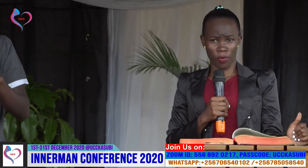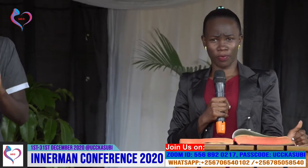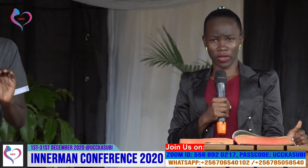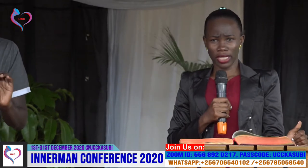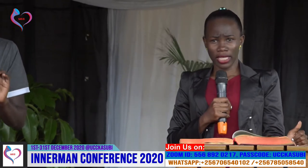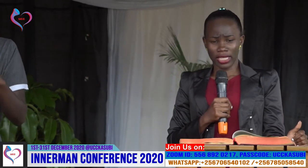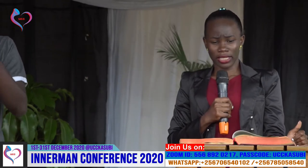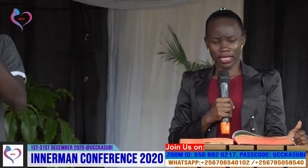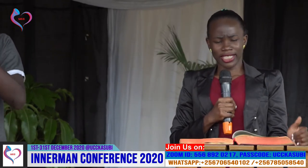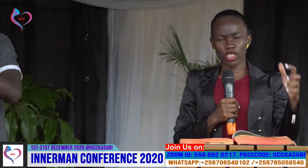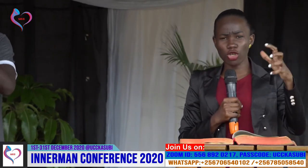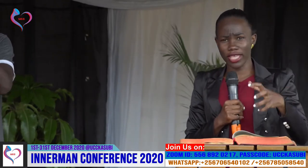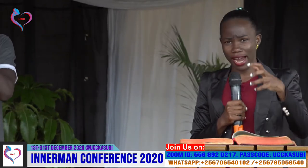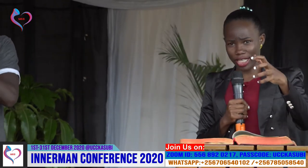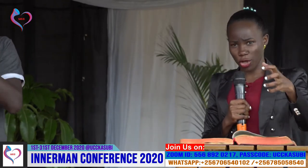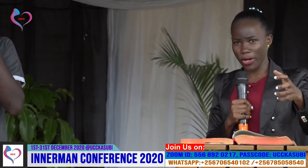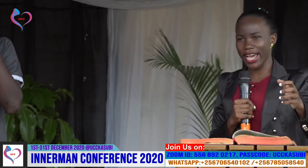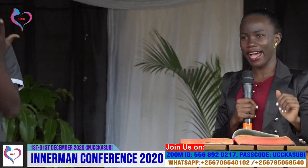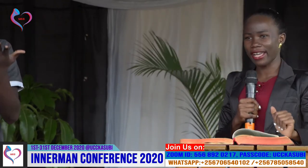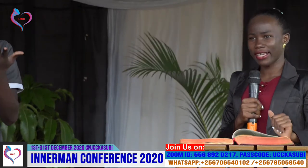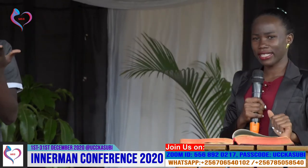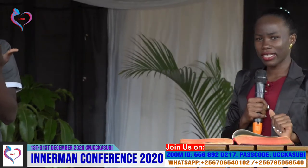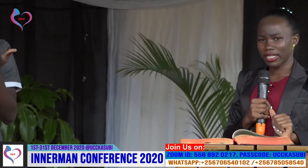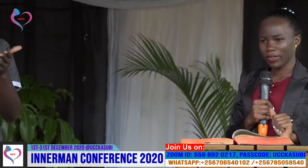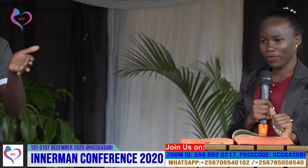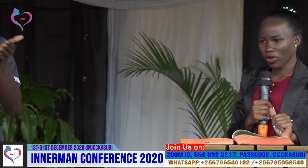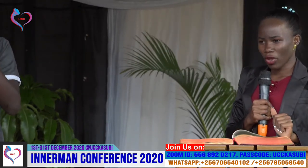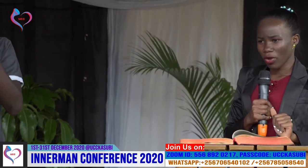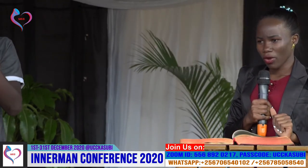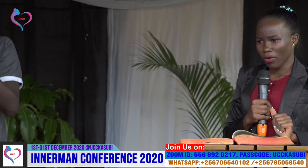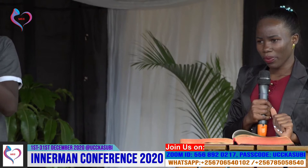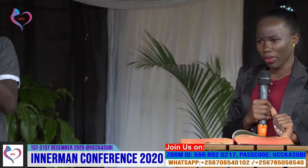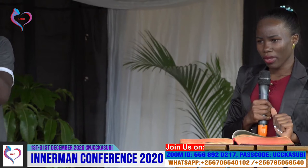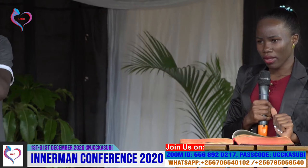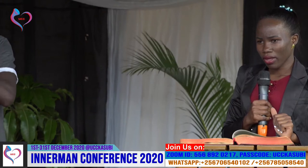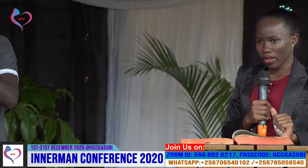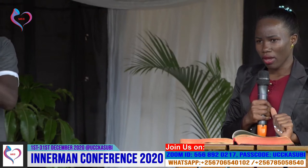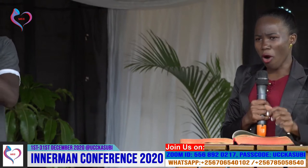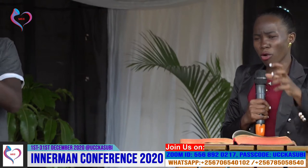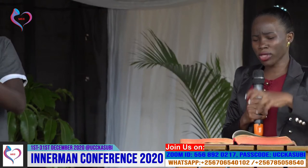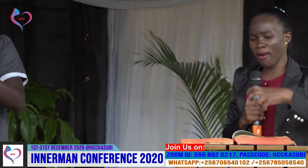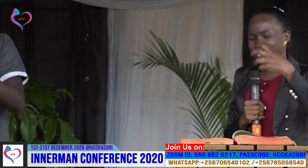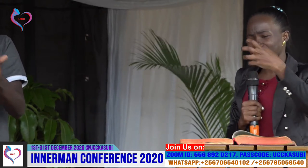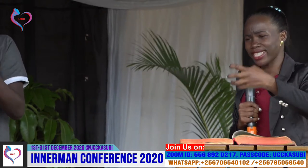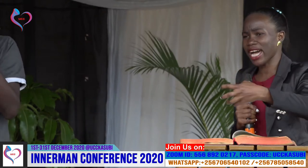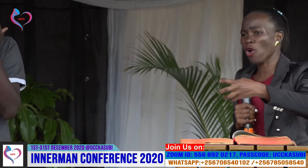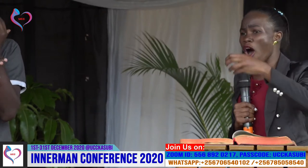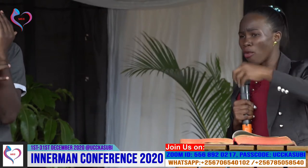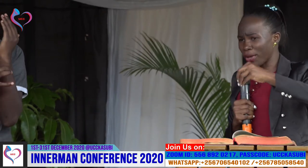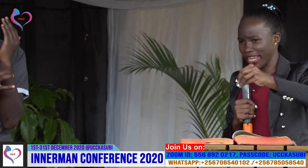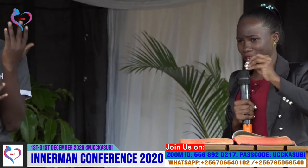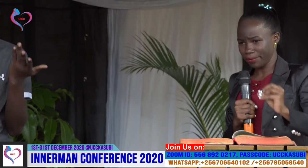We don't seek God. Tetunoonya Katonda. To find out why He made us put on the flesh. Okuzula lwaki